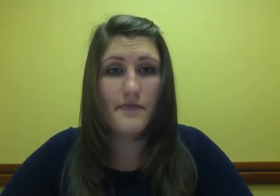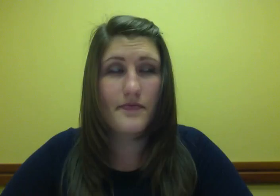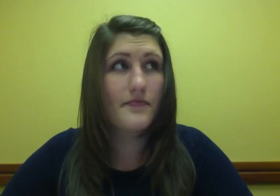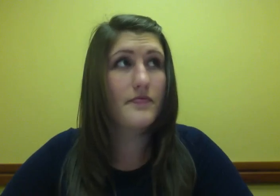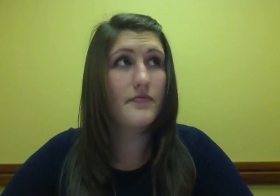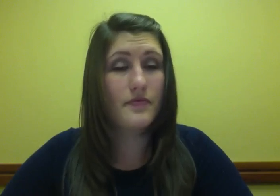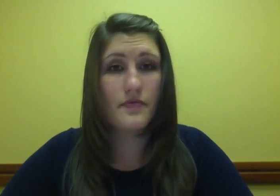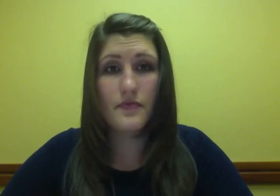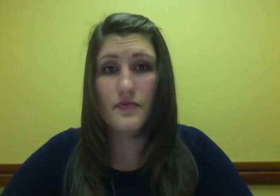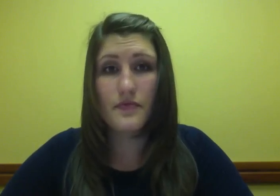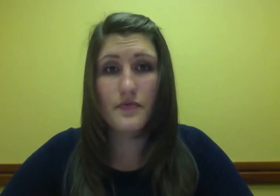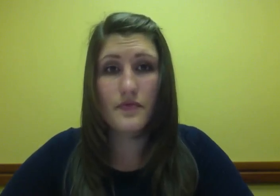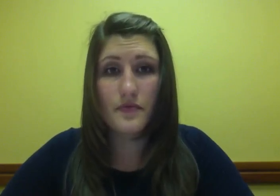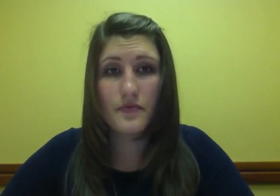Natural in what way?